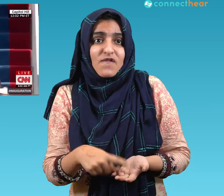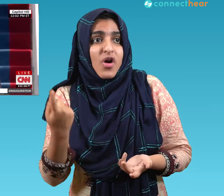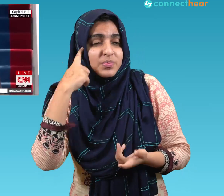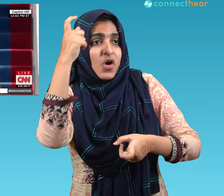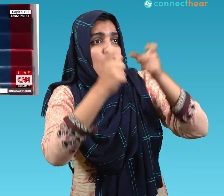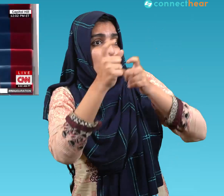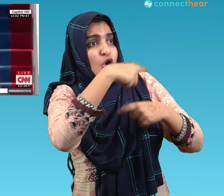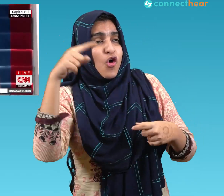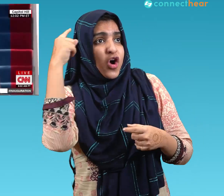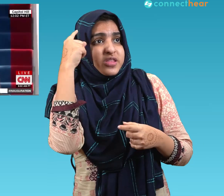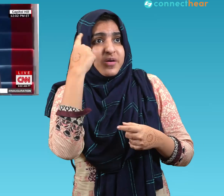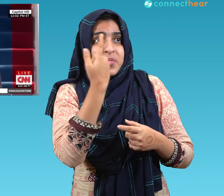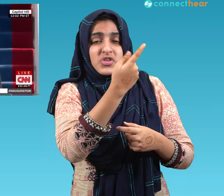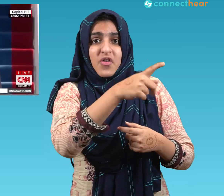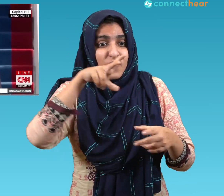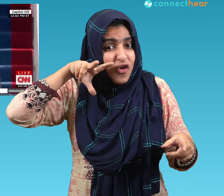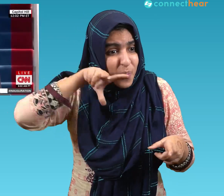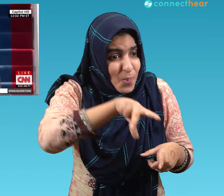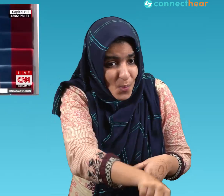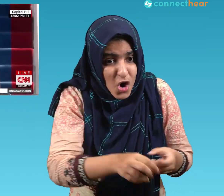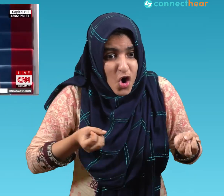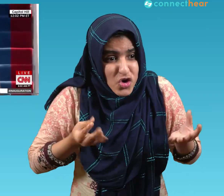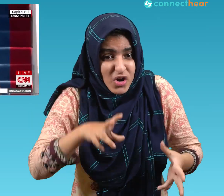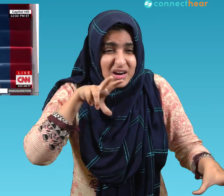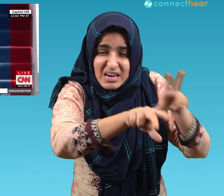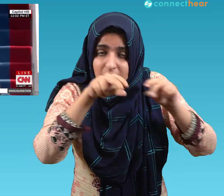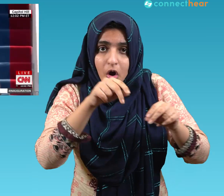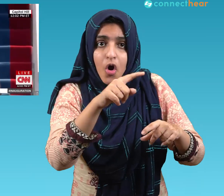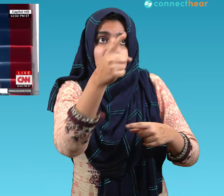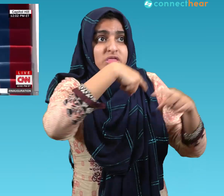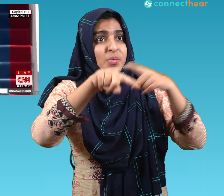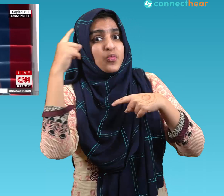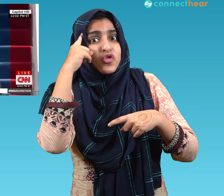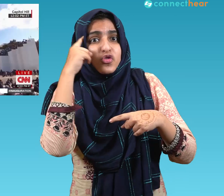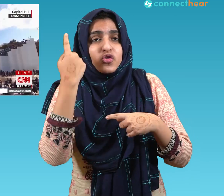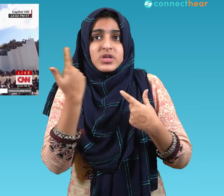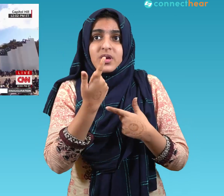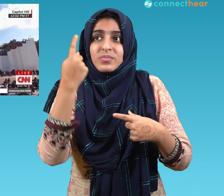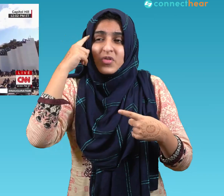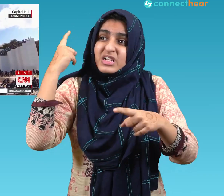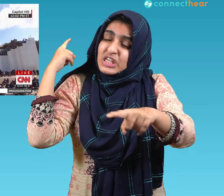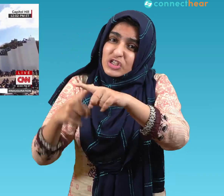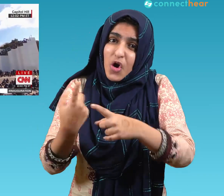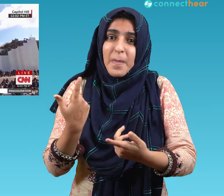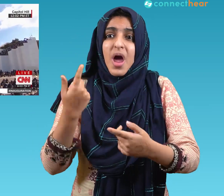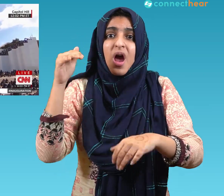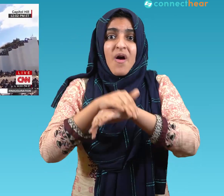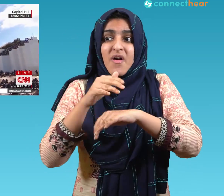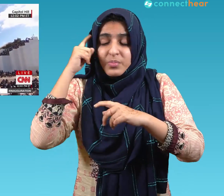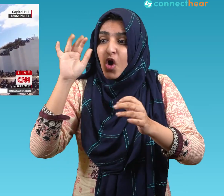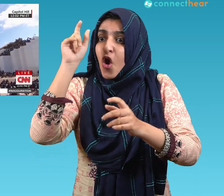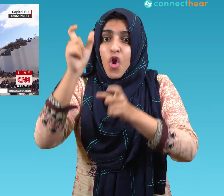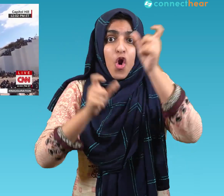riotous mob thought they could use violence to silence the will of the people, to stop the work of our democracy,